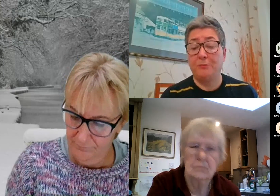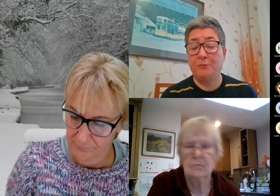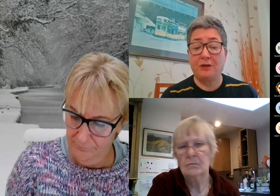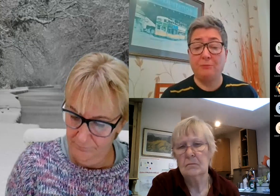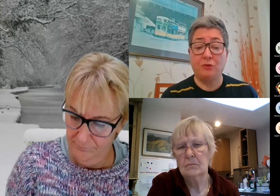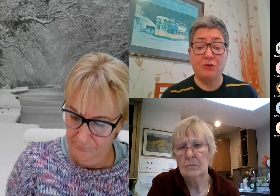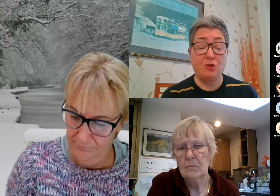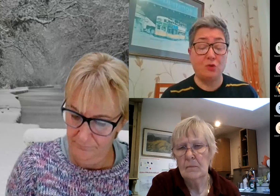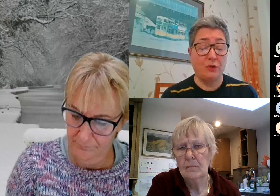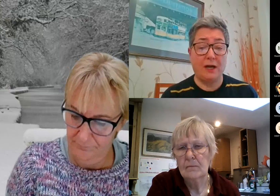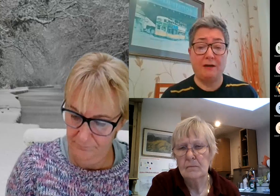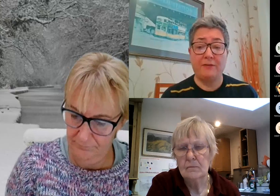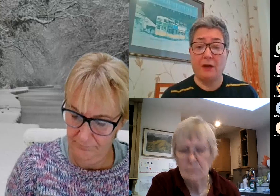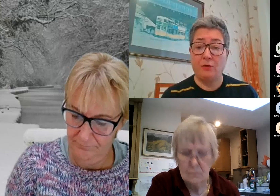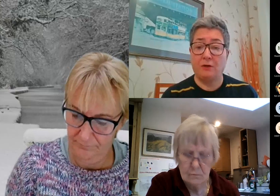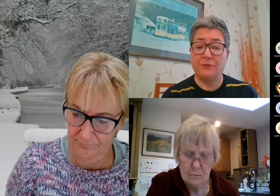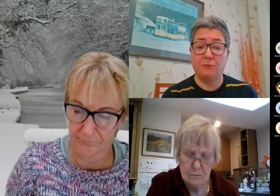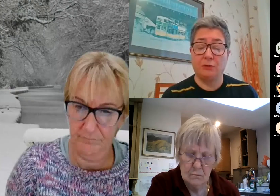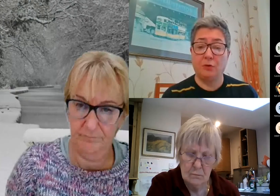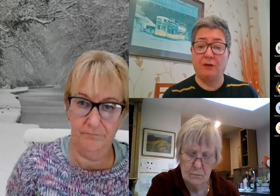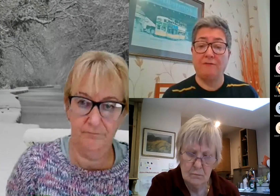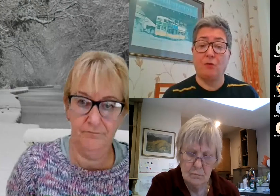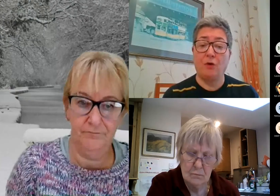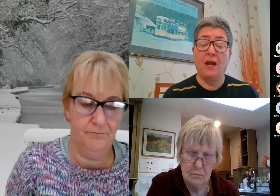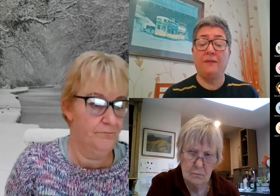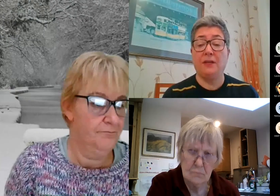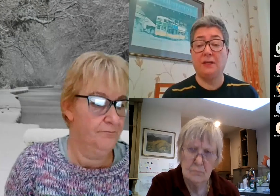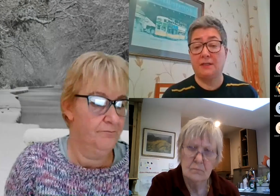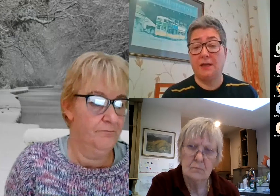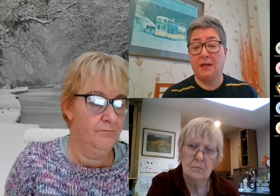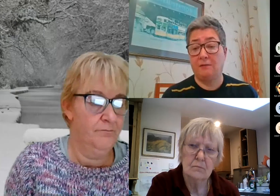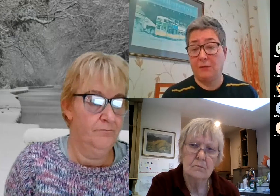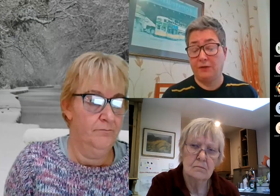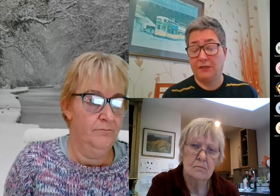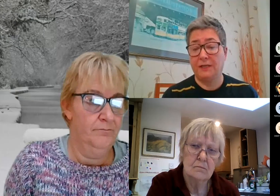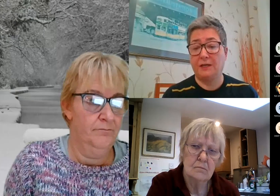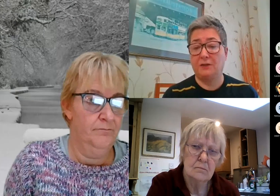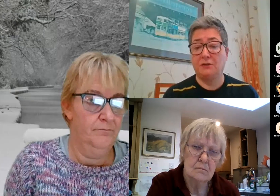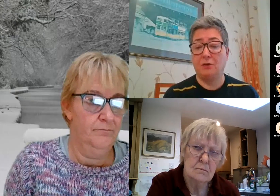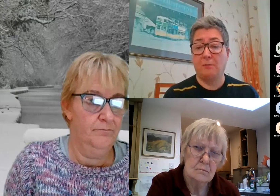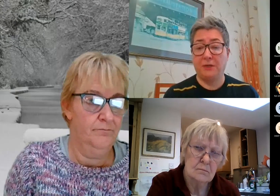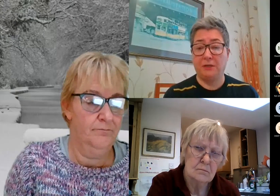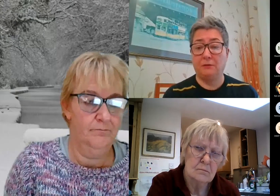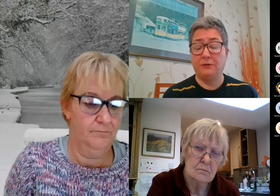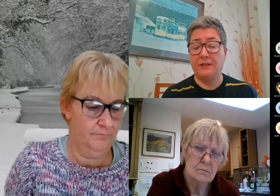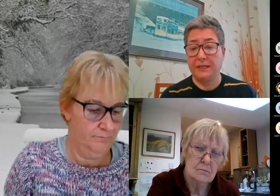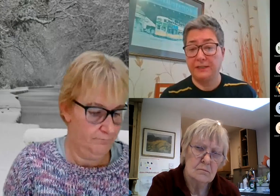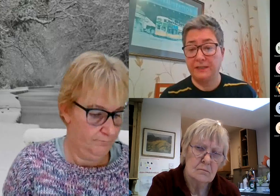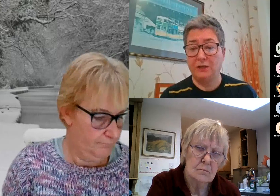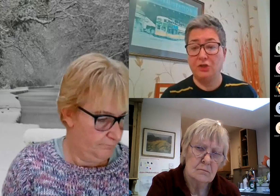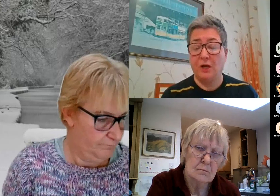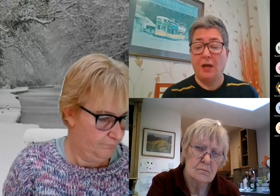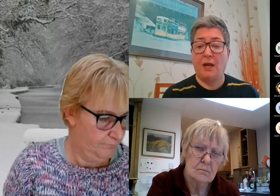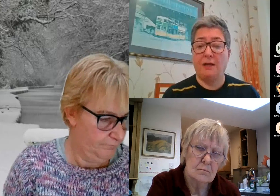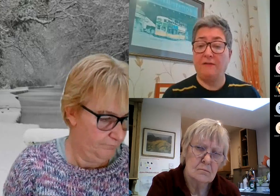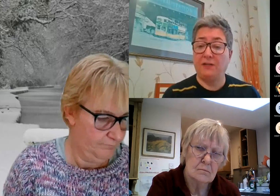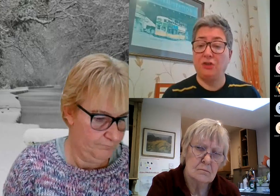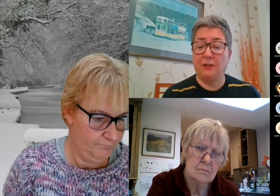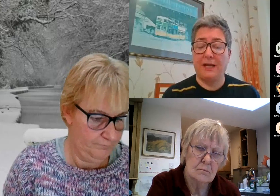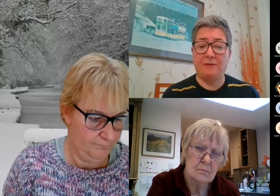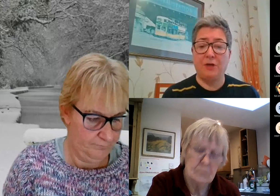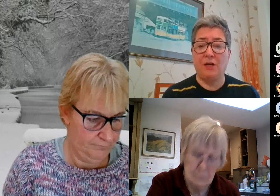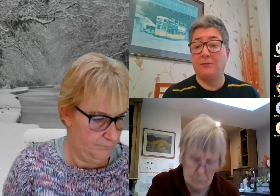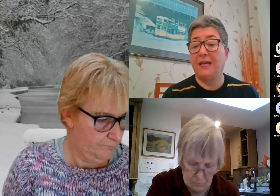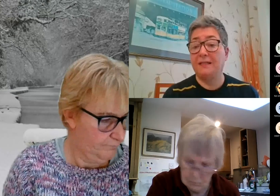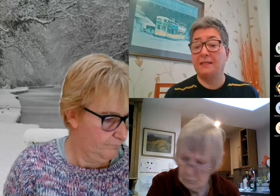some employment tribunals don't have the outcomes that we're looking for, and they get taken to appeal in the next stage,